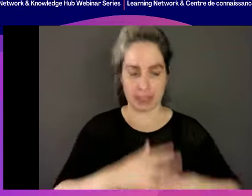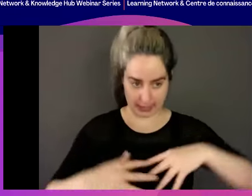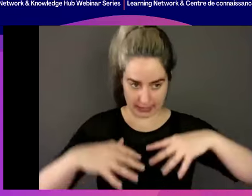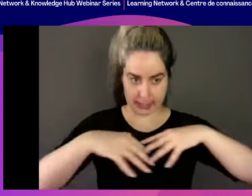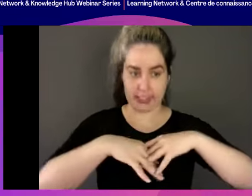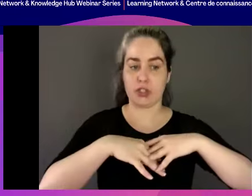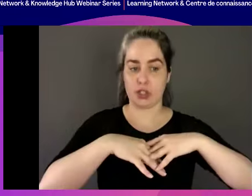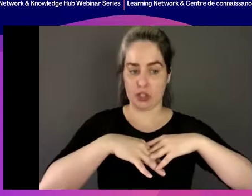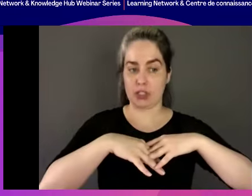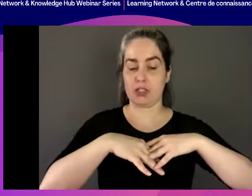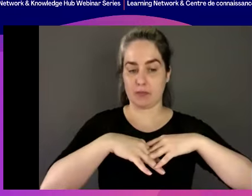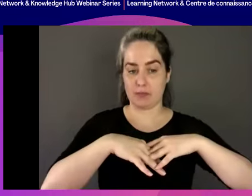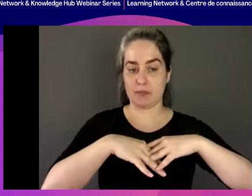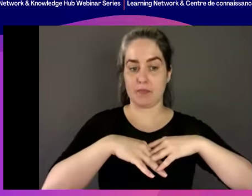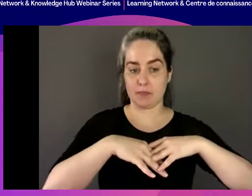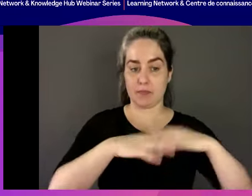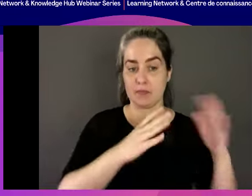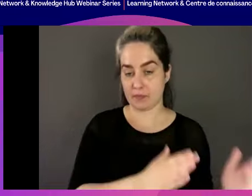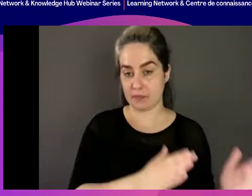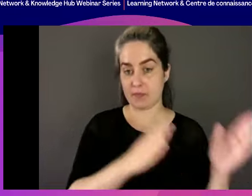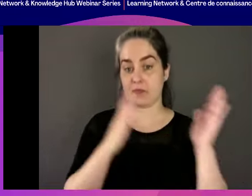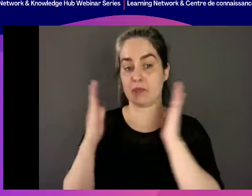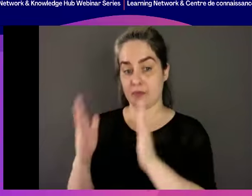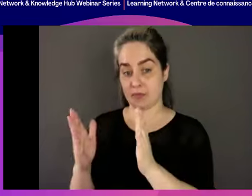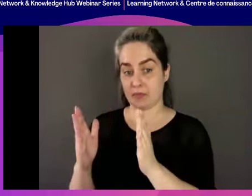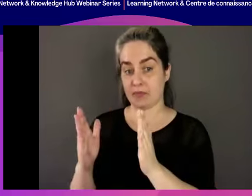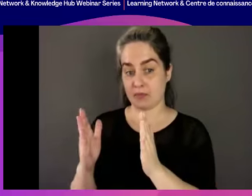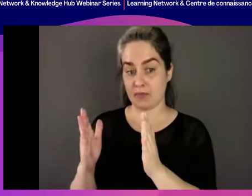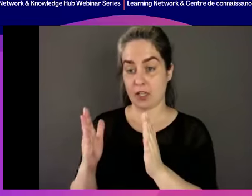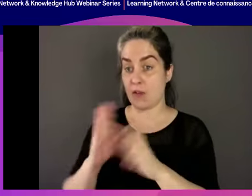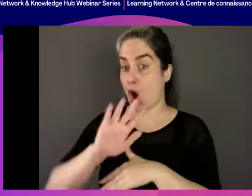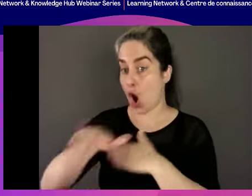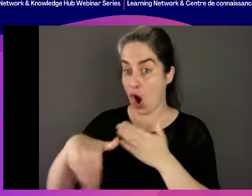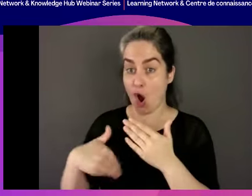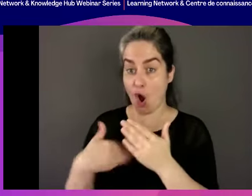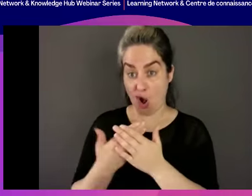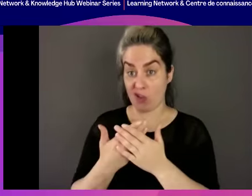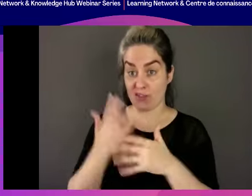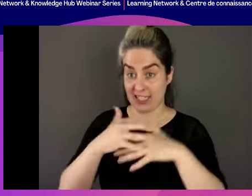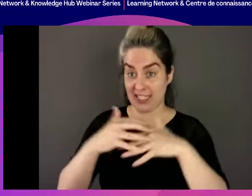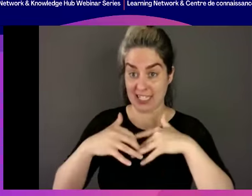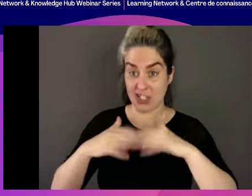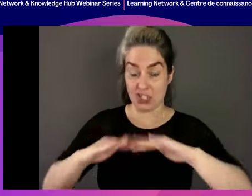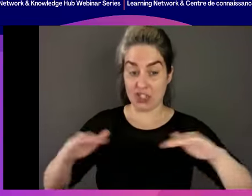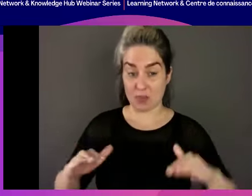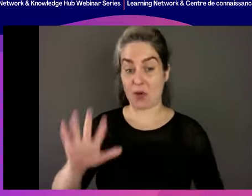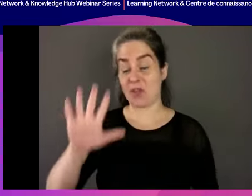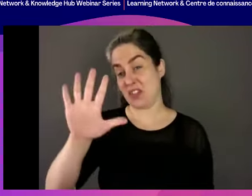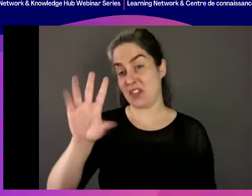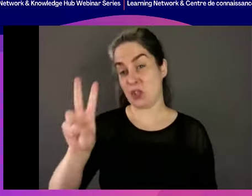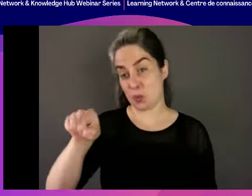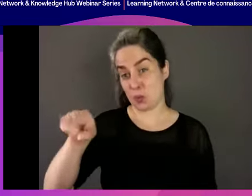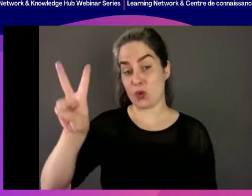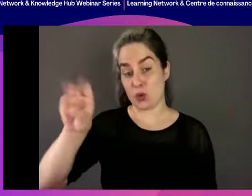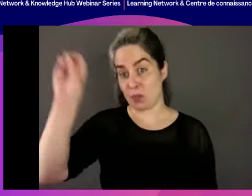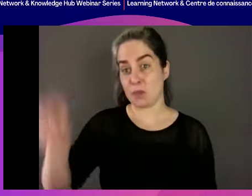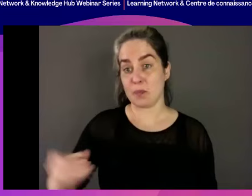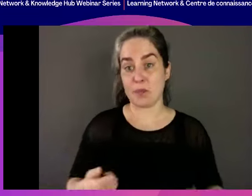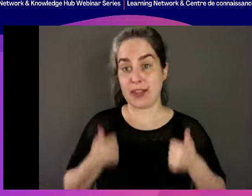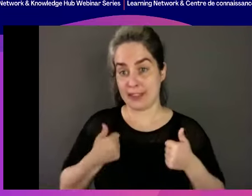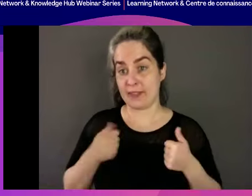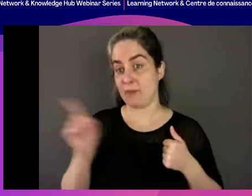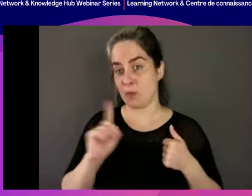is, and it's staggering when we look at the that it's about half, 52.2% of children in the foster care